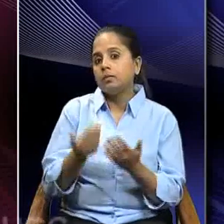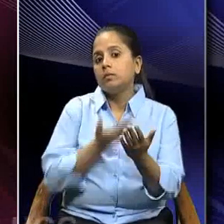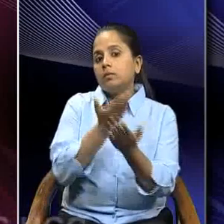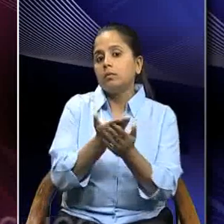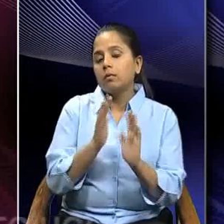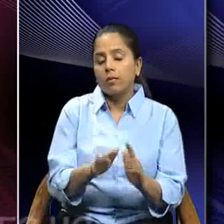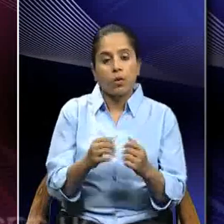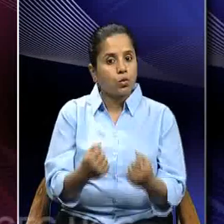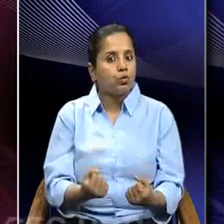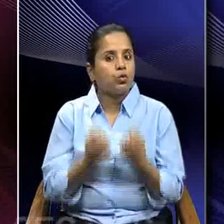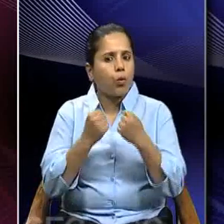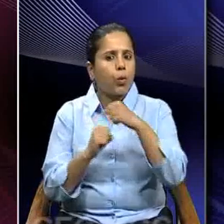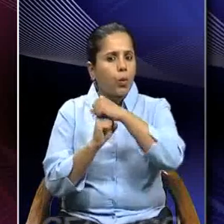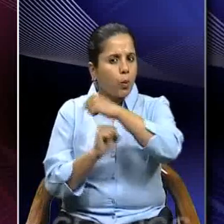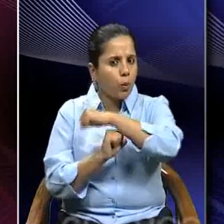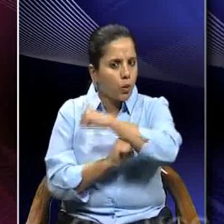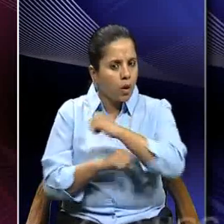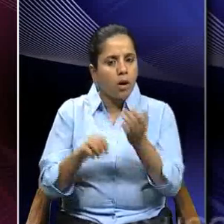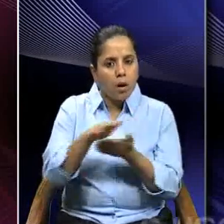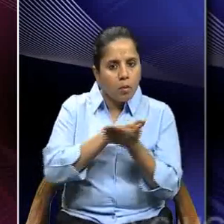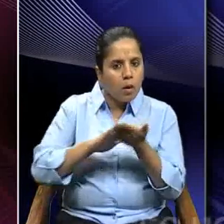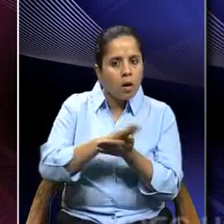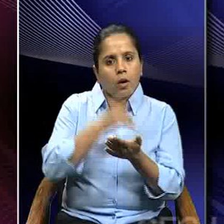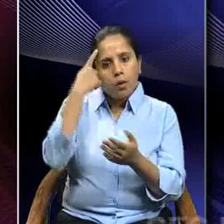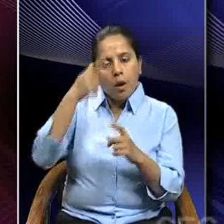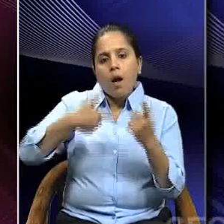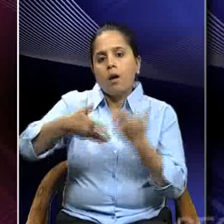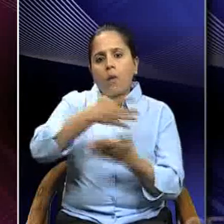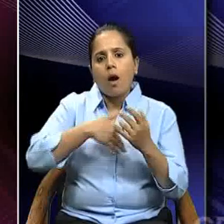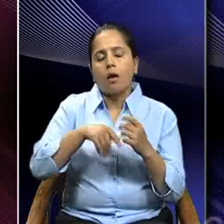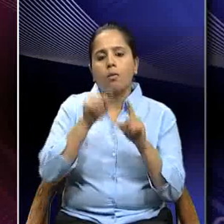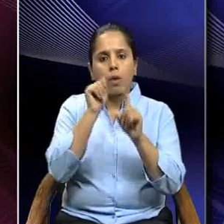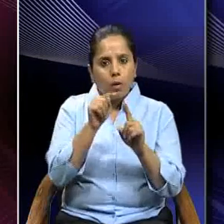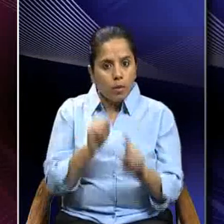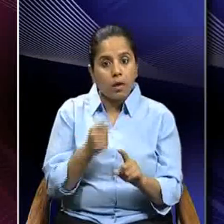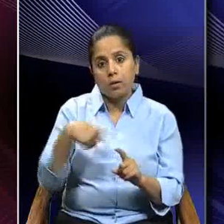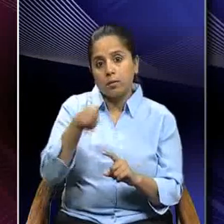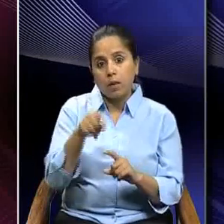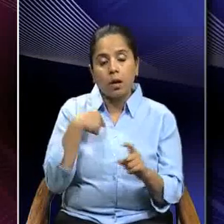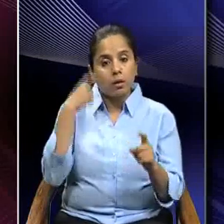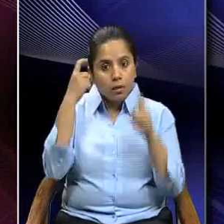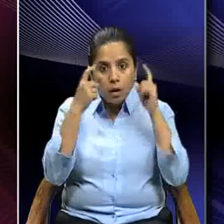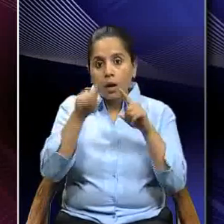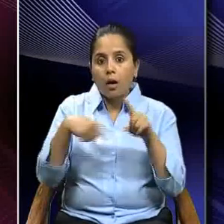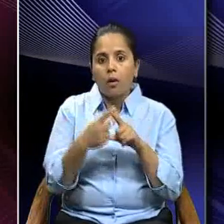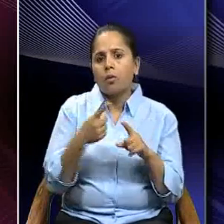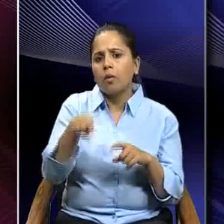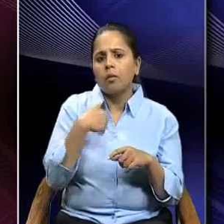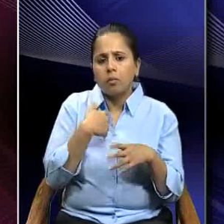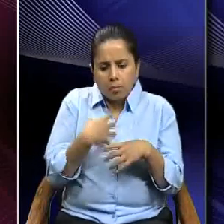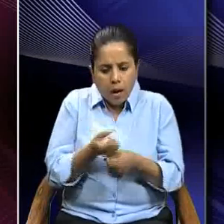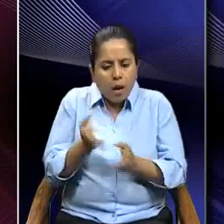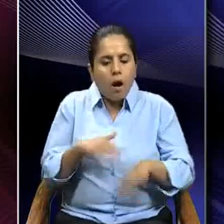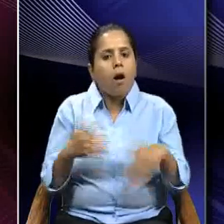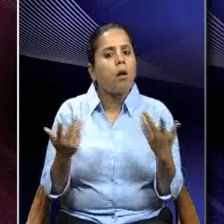very strong foundational basis for environmental concern. We should be concerned about what we are made of.